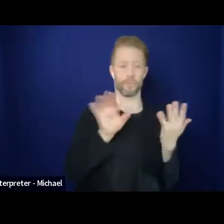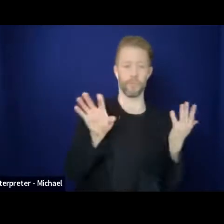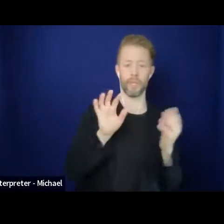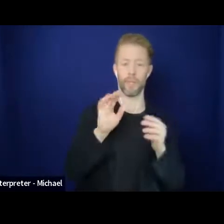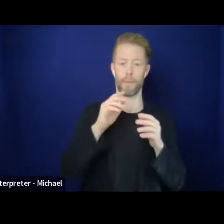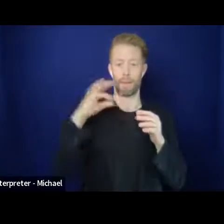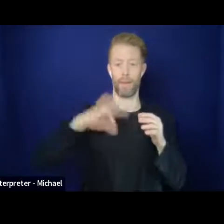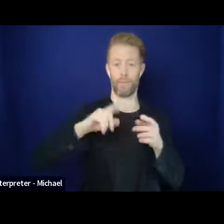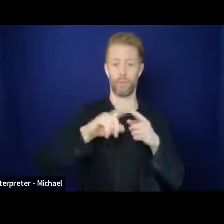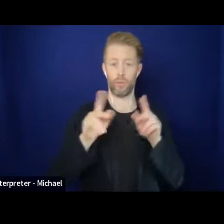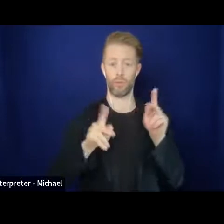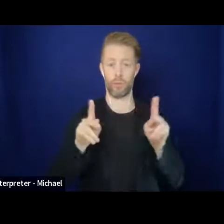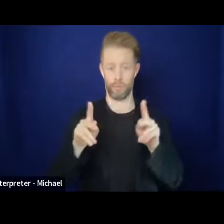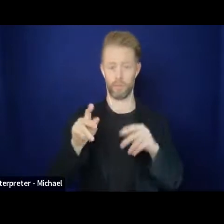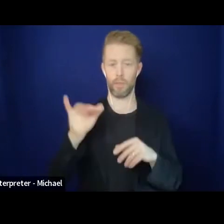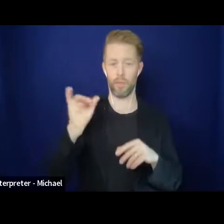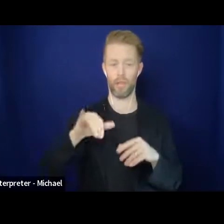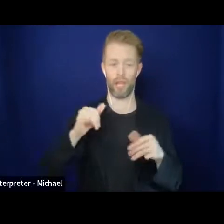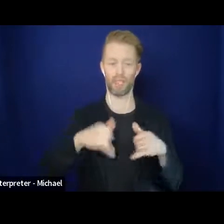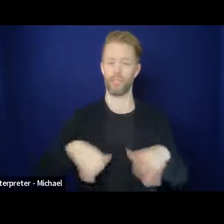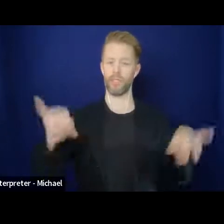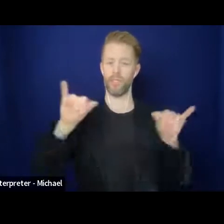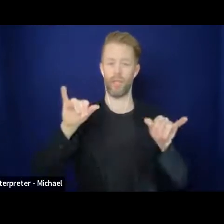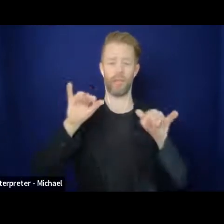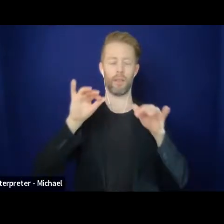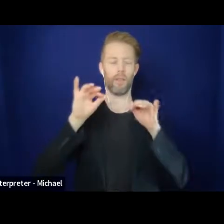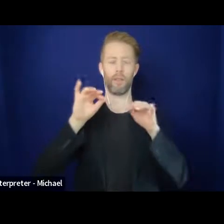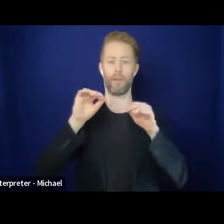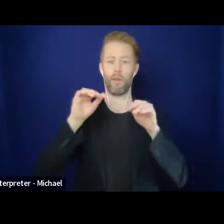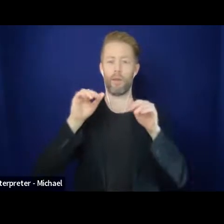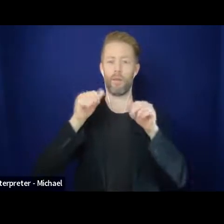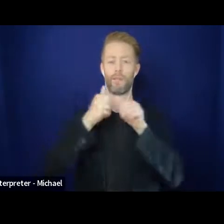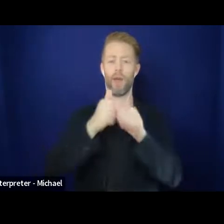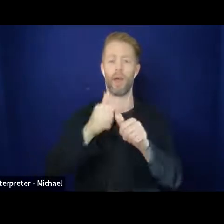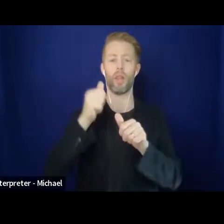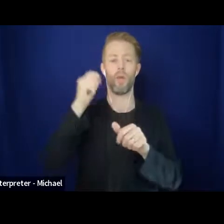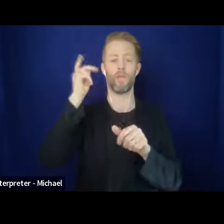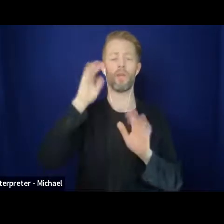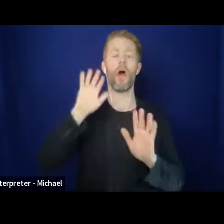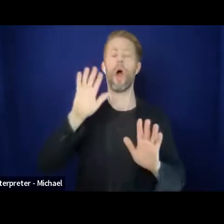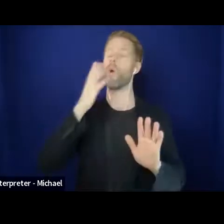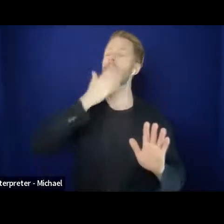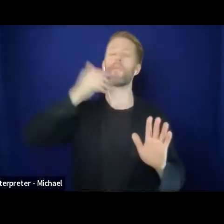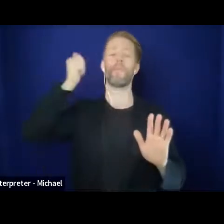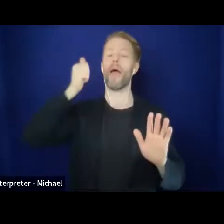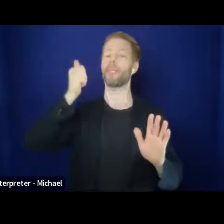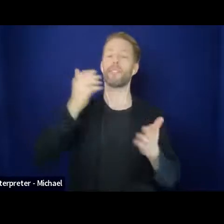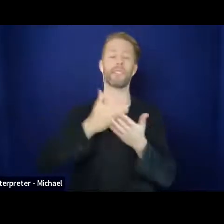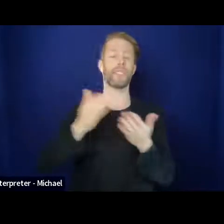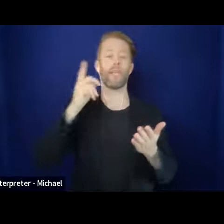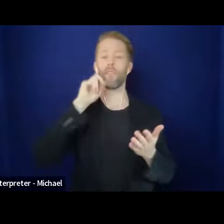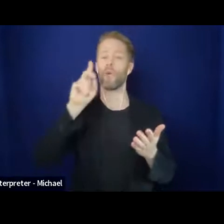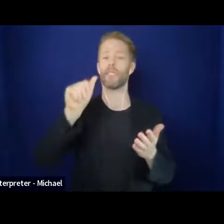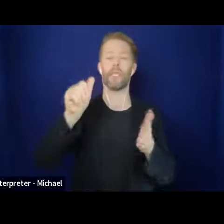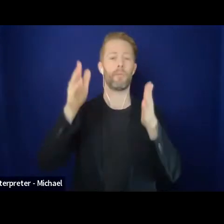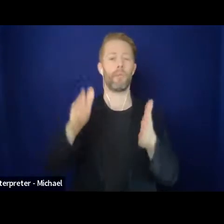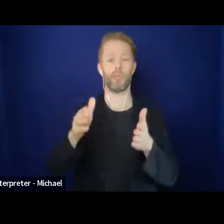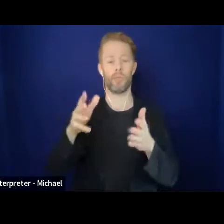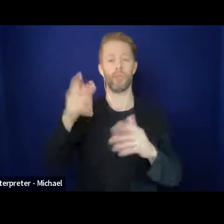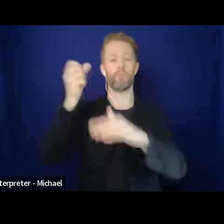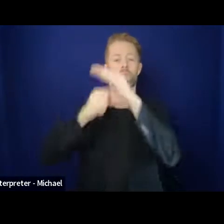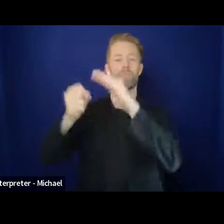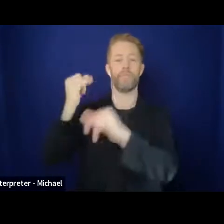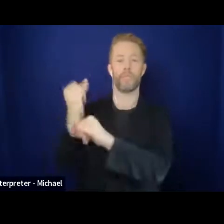is still a standard which says, no, the ideal situation for a disabled person is an institutional